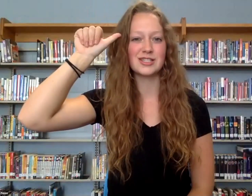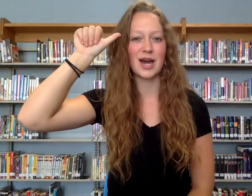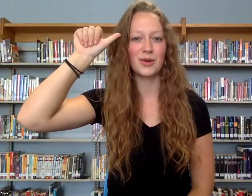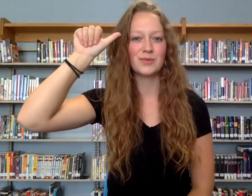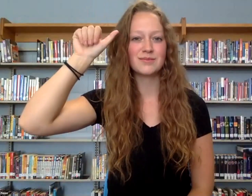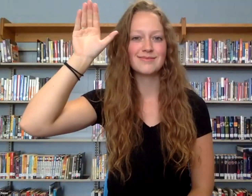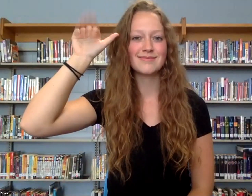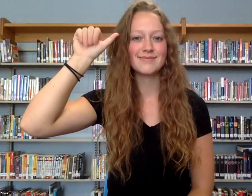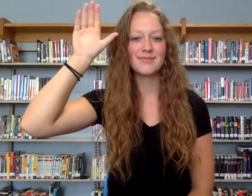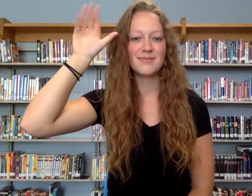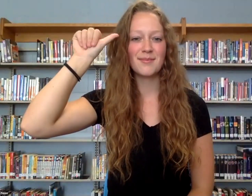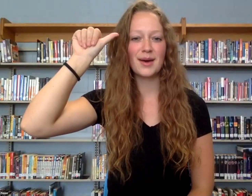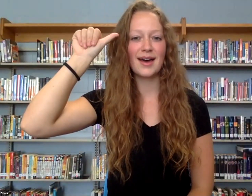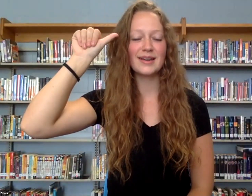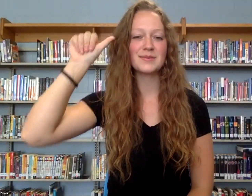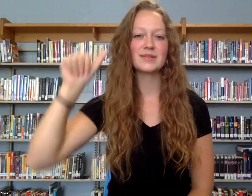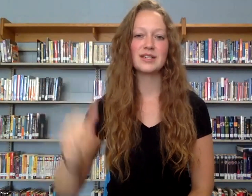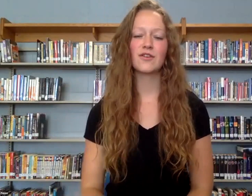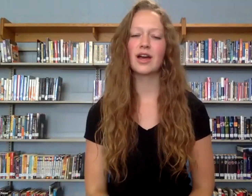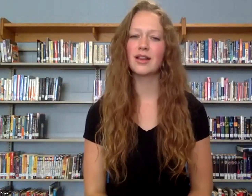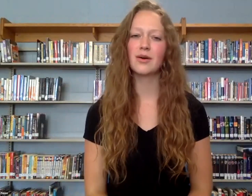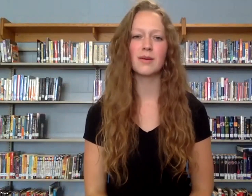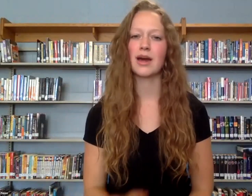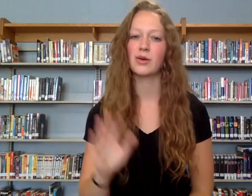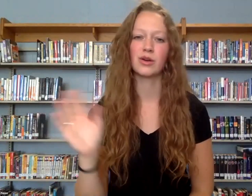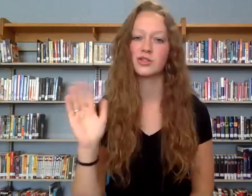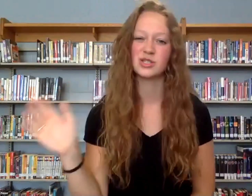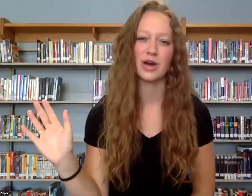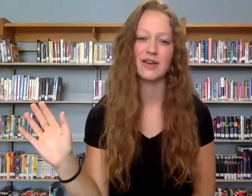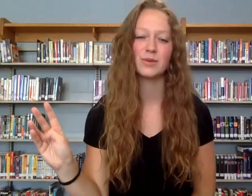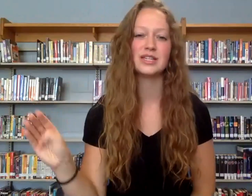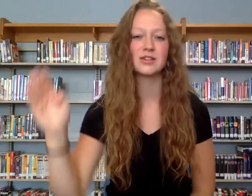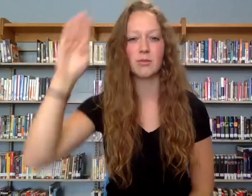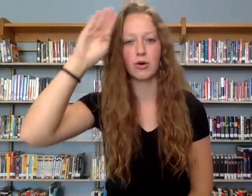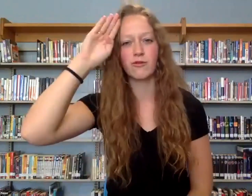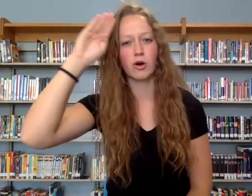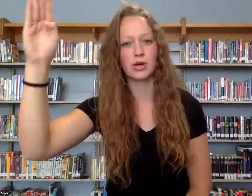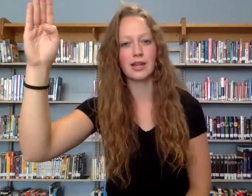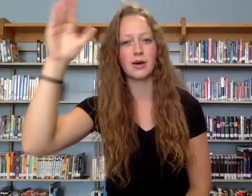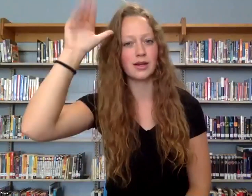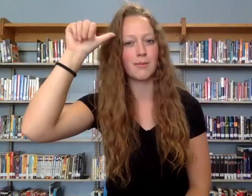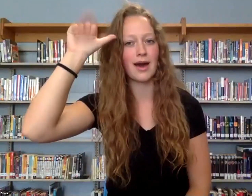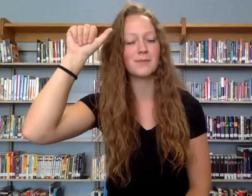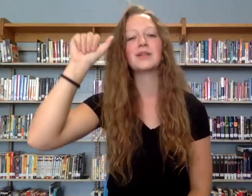down. Bye. For hello and goodbye, you can also just wave, but these are the more formal hello and goodbye.